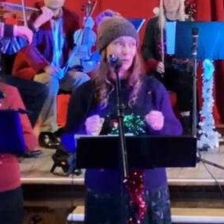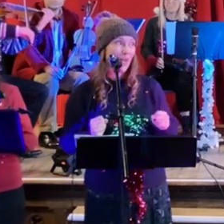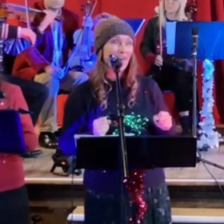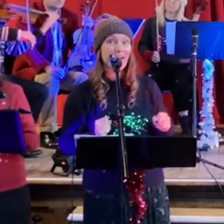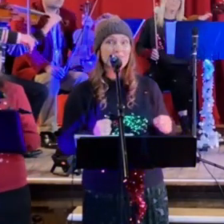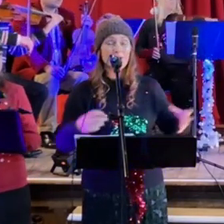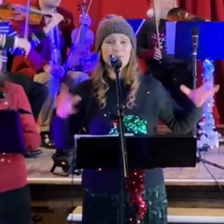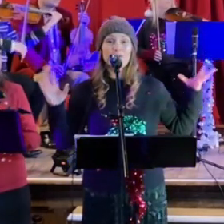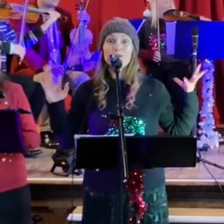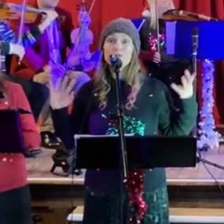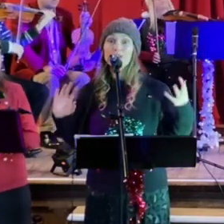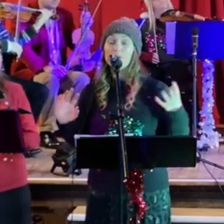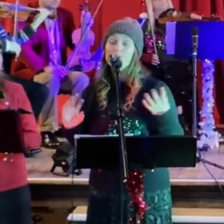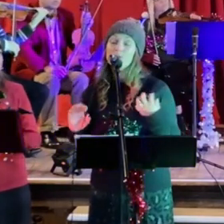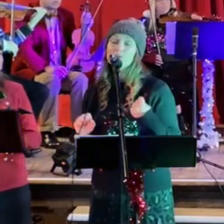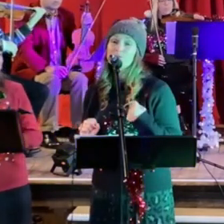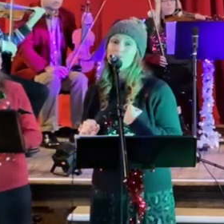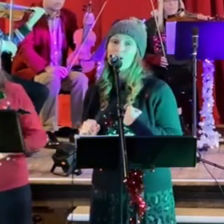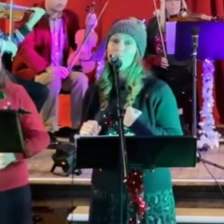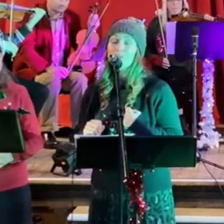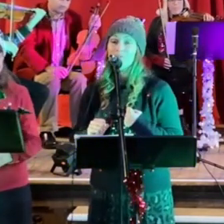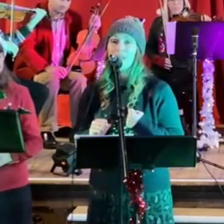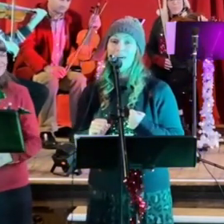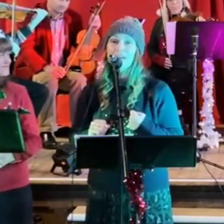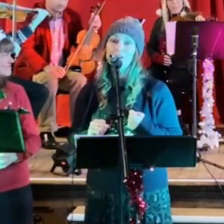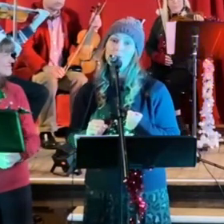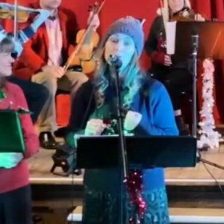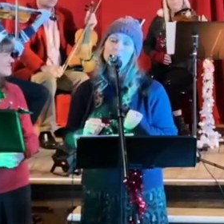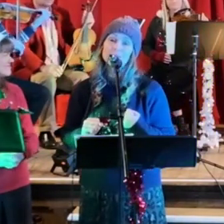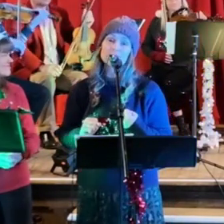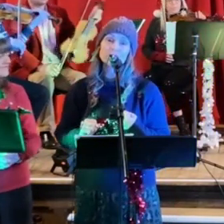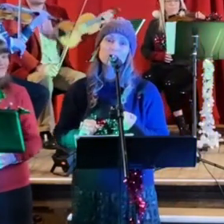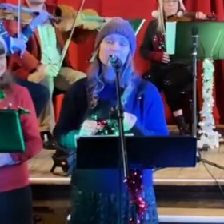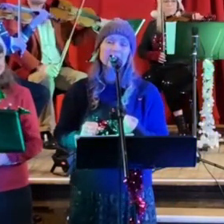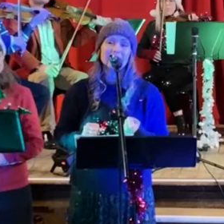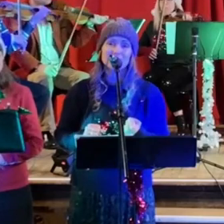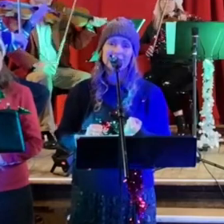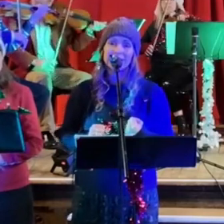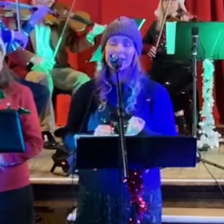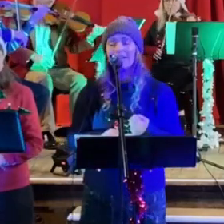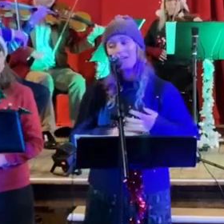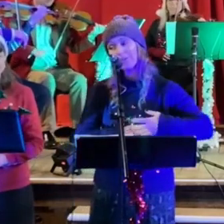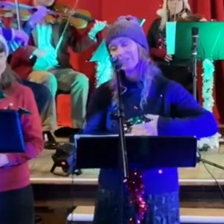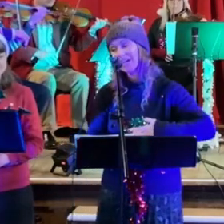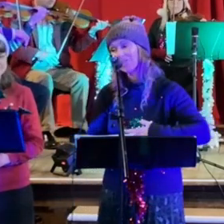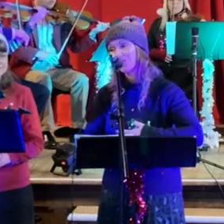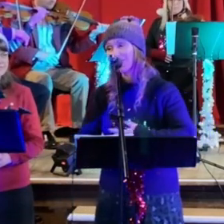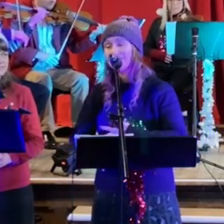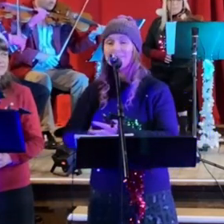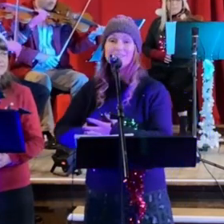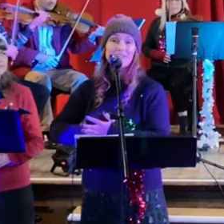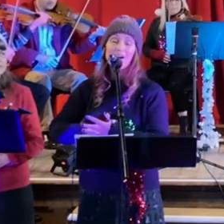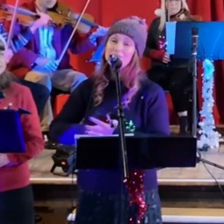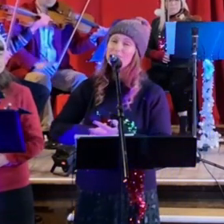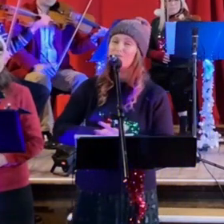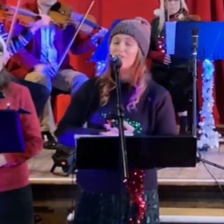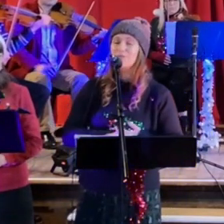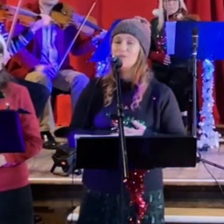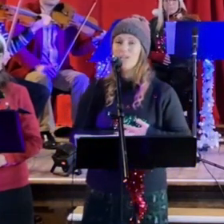we're going to have our lovely orchestra playing along with us really gently, because I do think that this carol is very much like